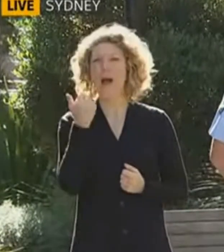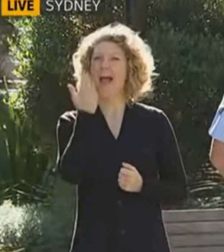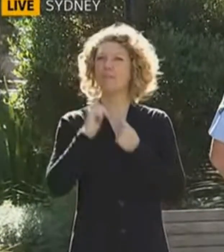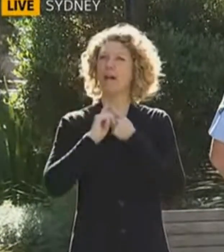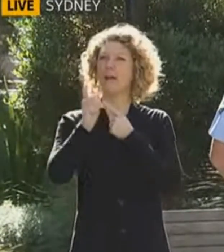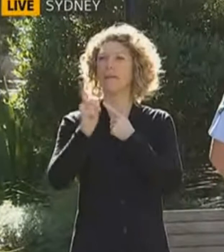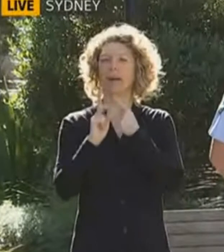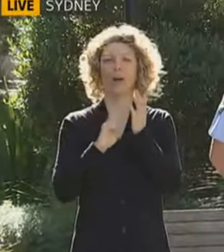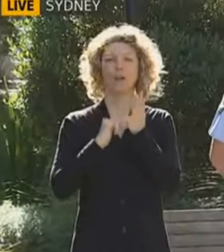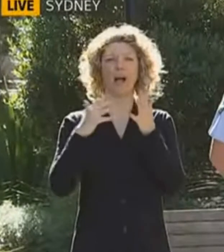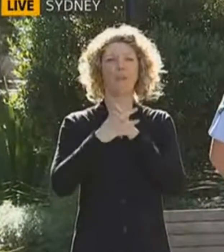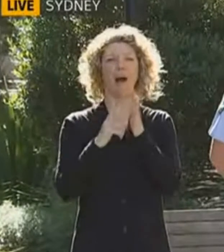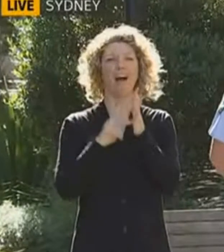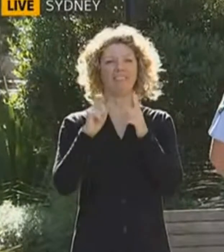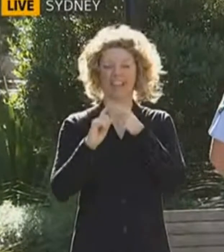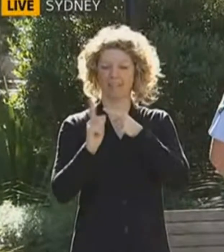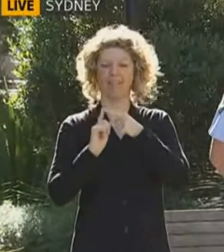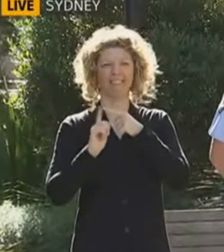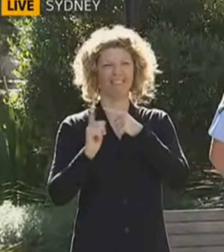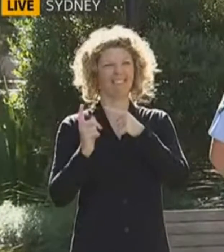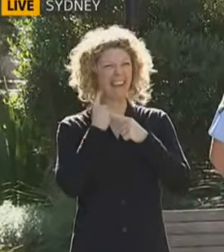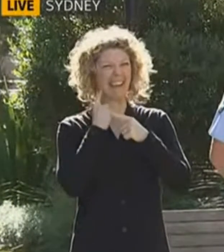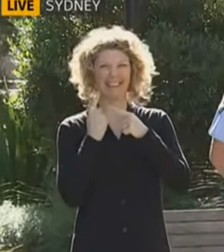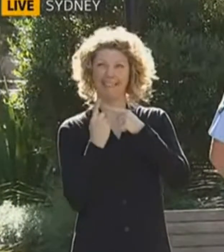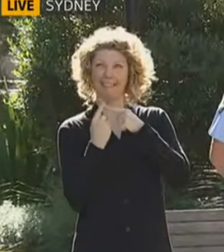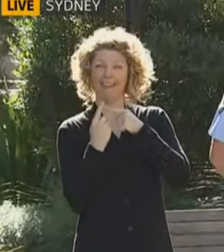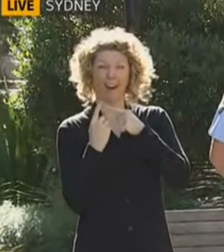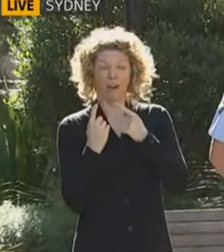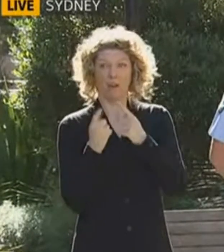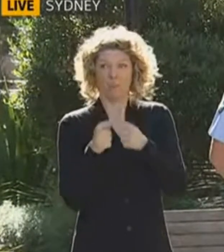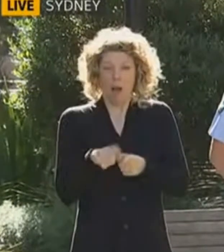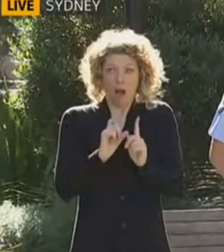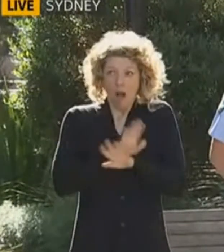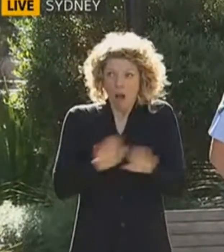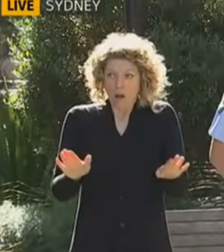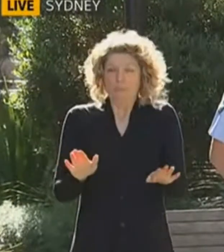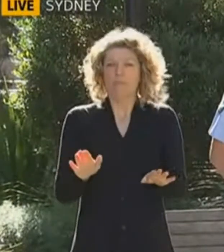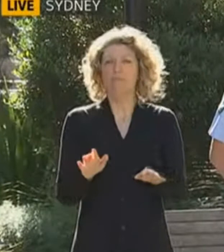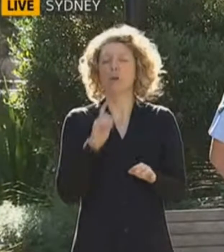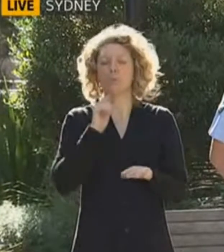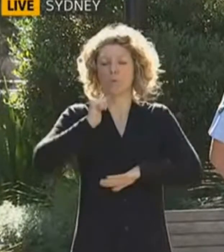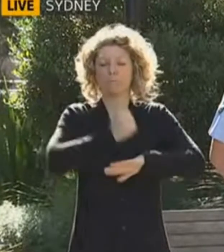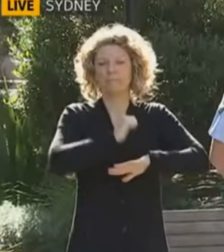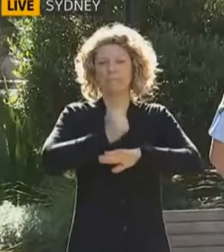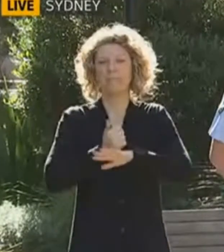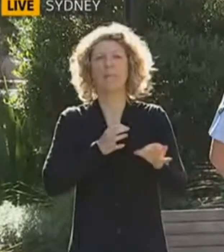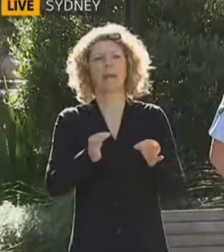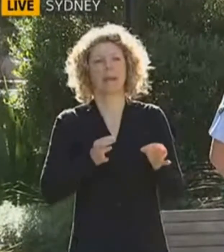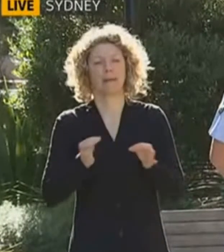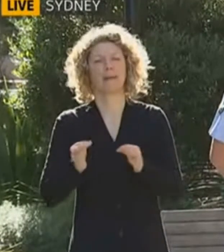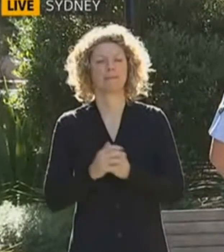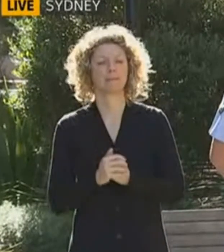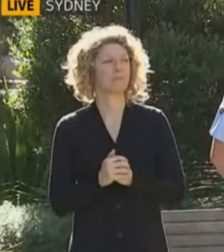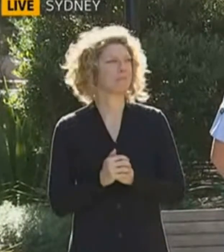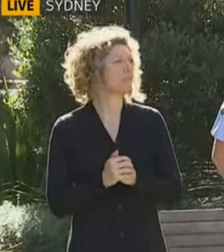daily lives, will be restrained until we get the permit system in place, and we hope that'll happen in the next 2 days. Premier, surely this week